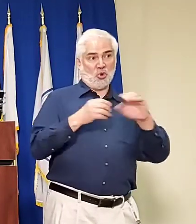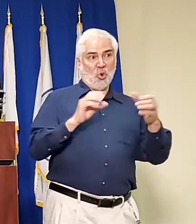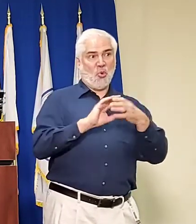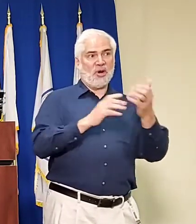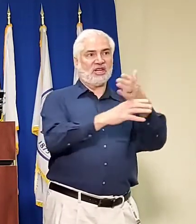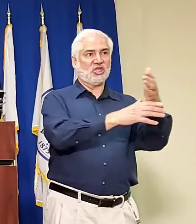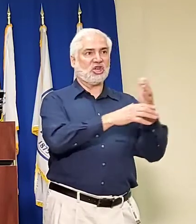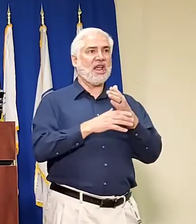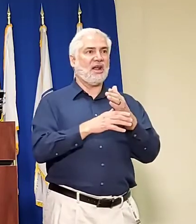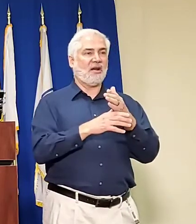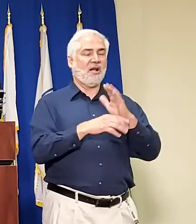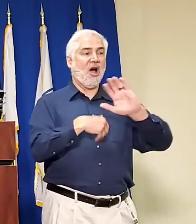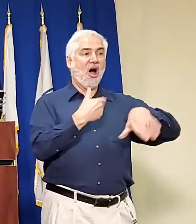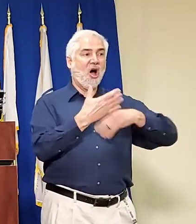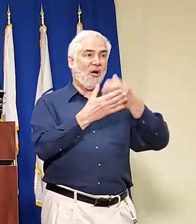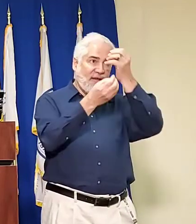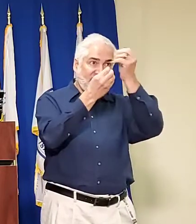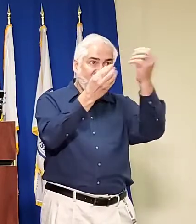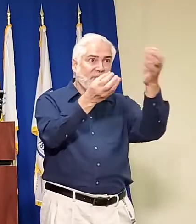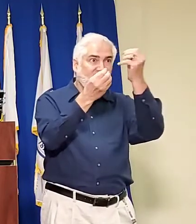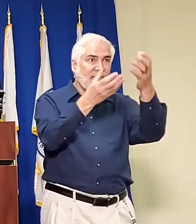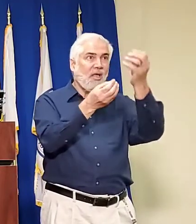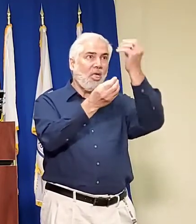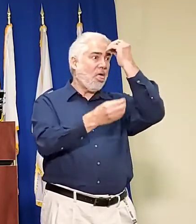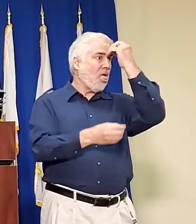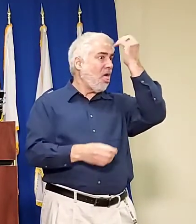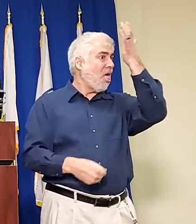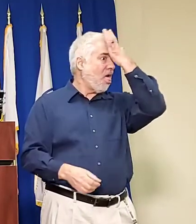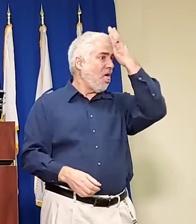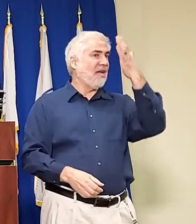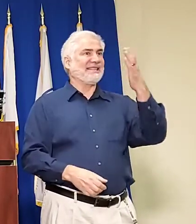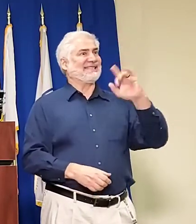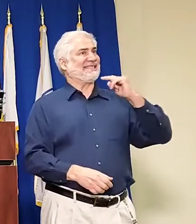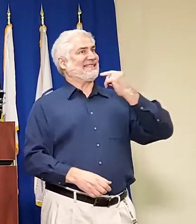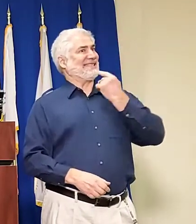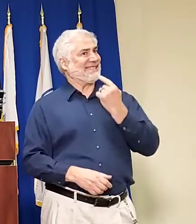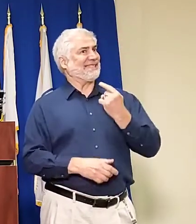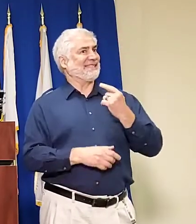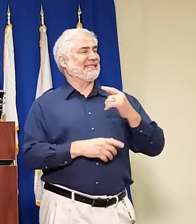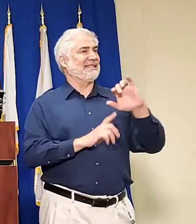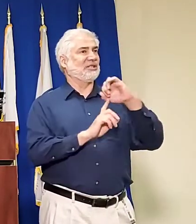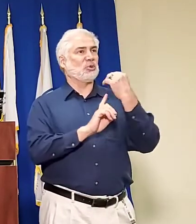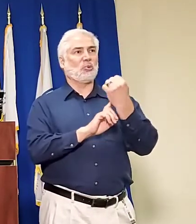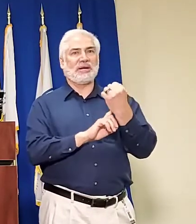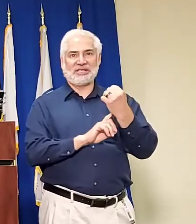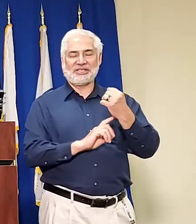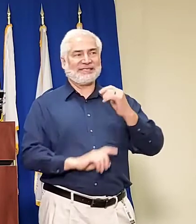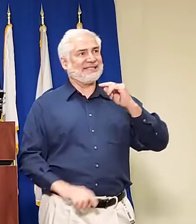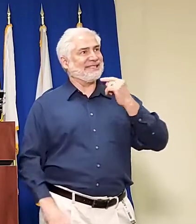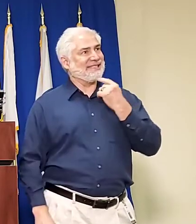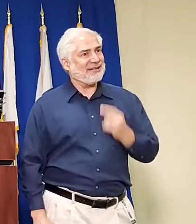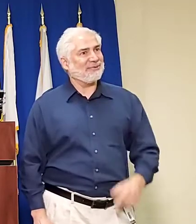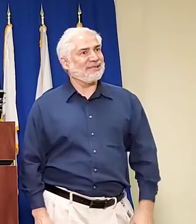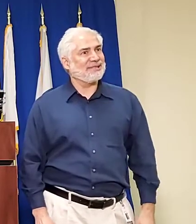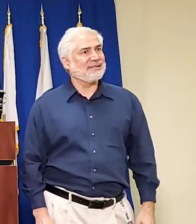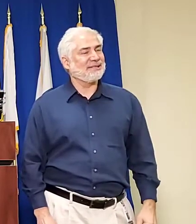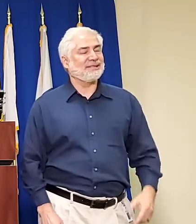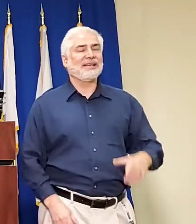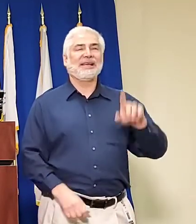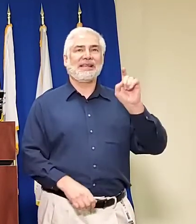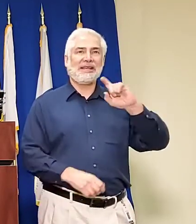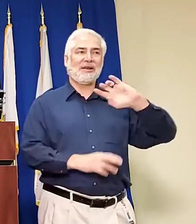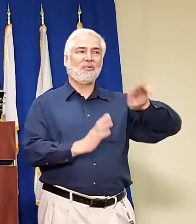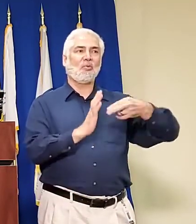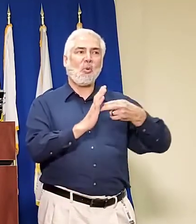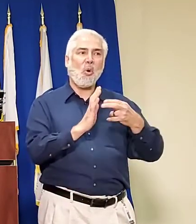all of that combined will compel people to understand this is a serious matter, and that we all have a part to